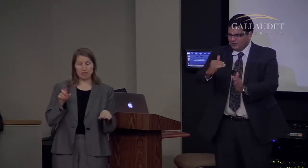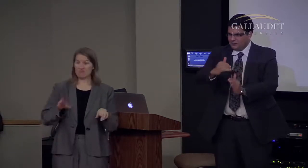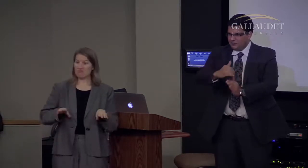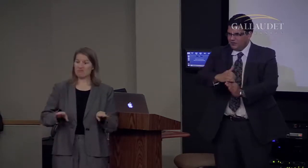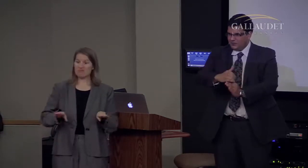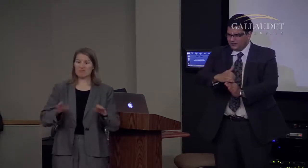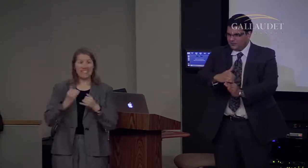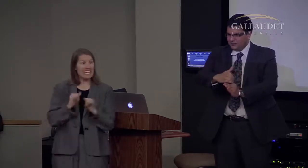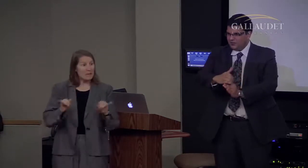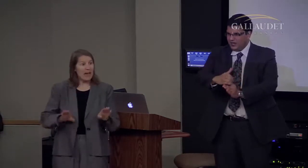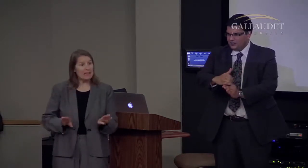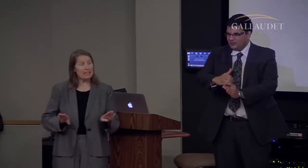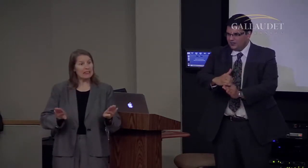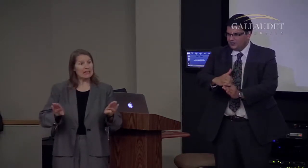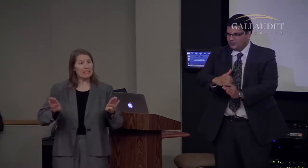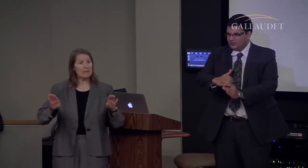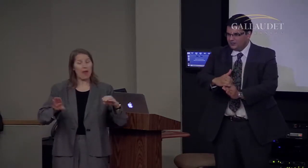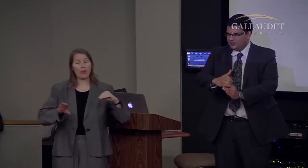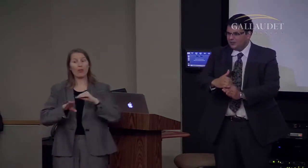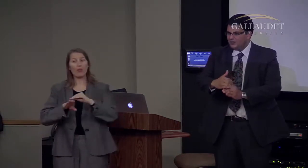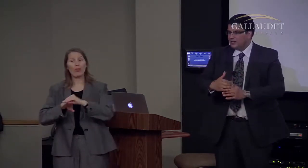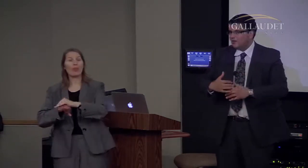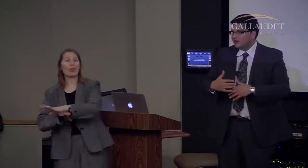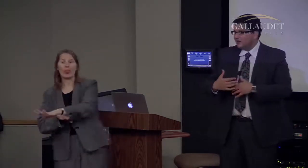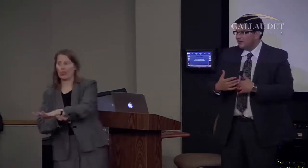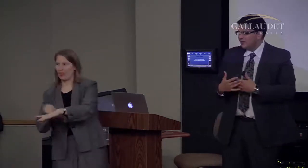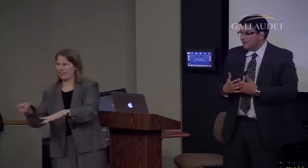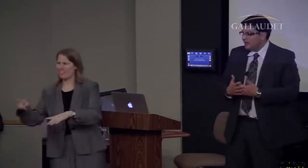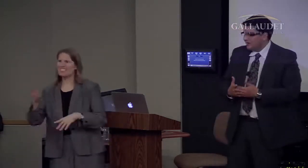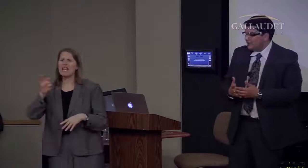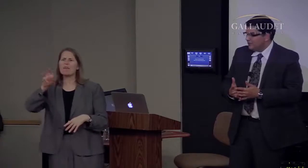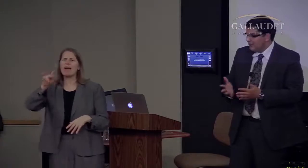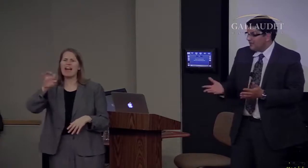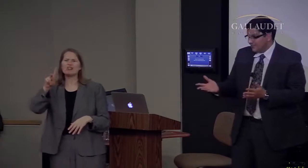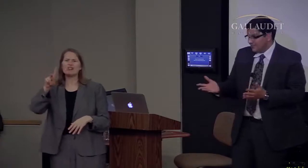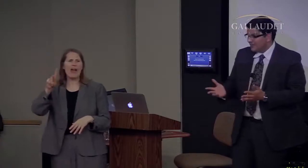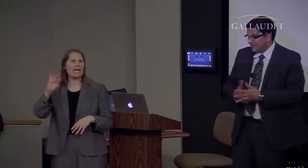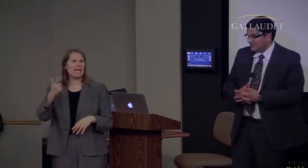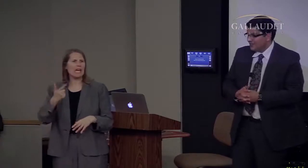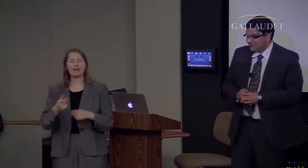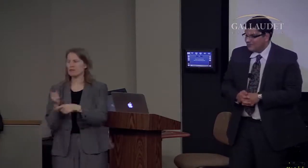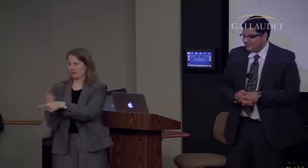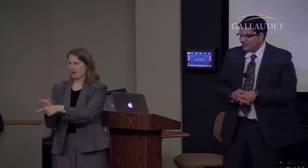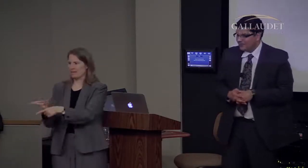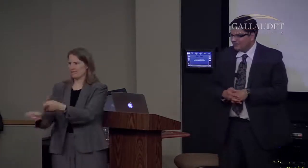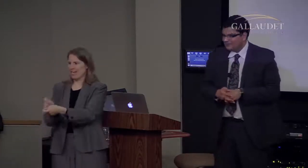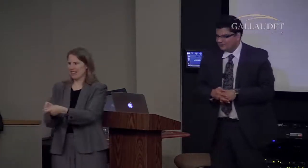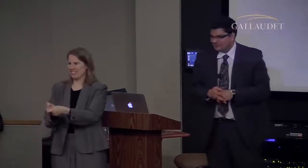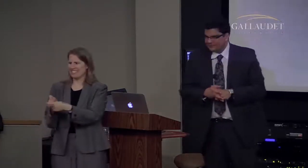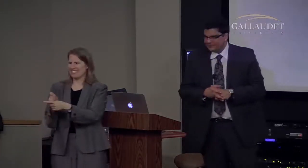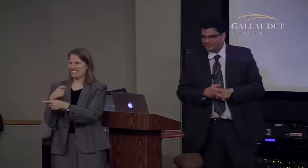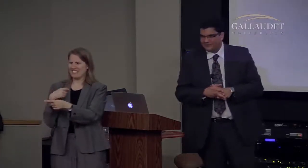independently, but the symbolic system shapes the non-symbolic system. And yes, exactly. Yeah.